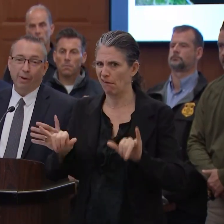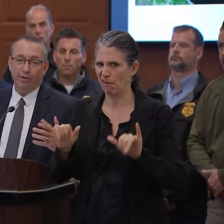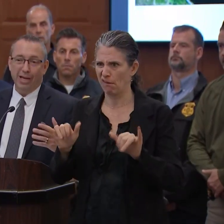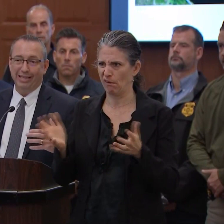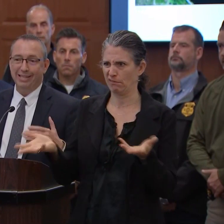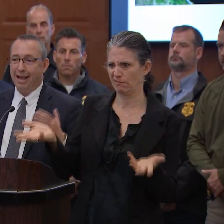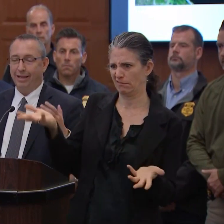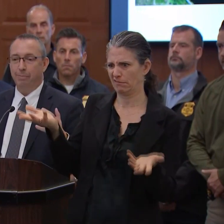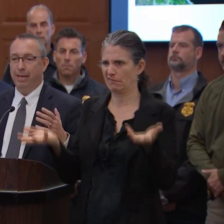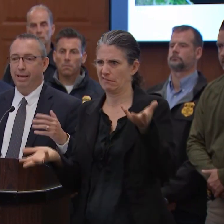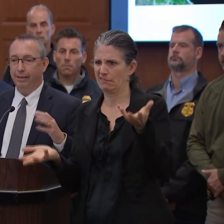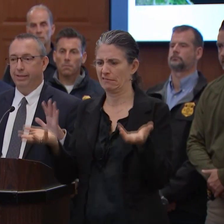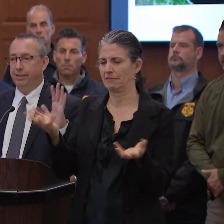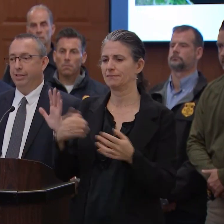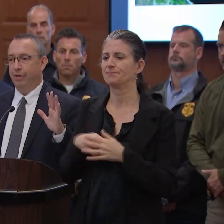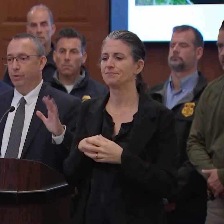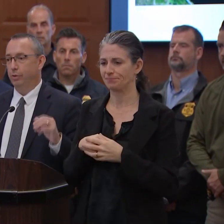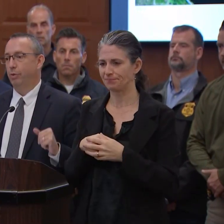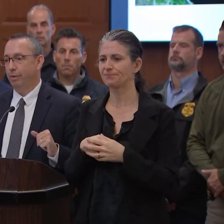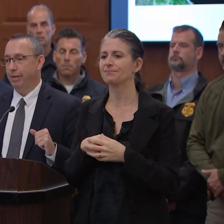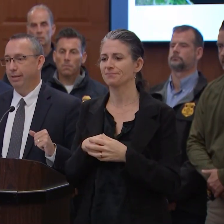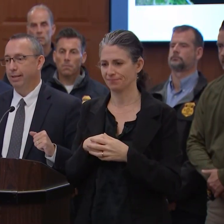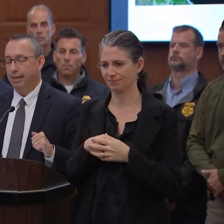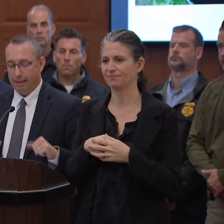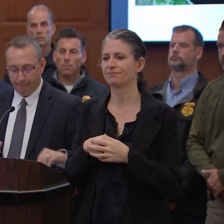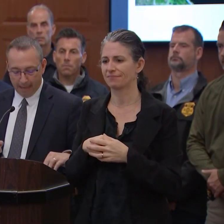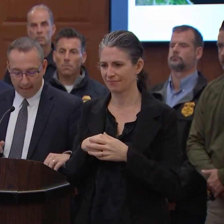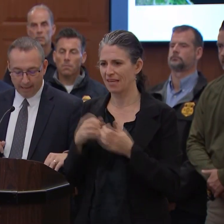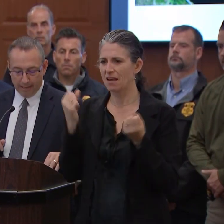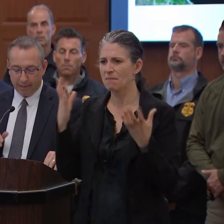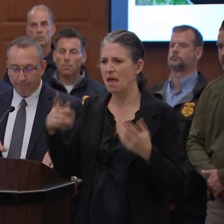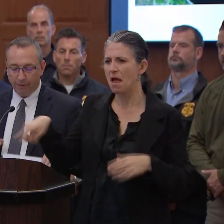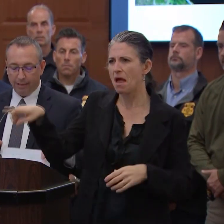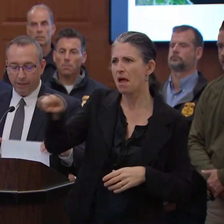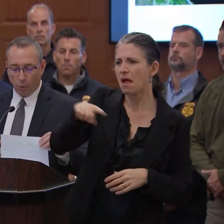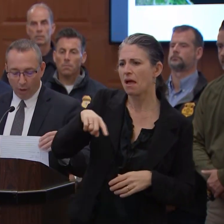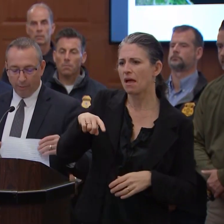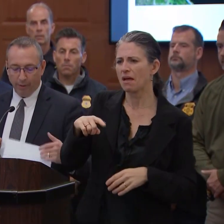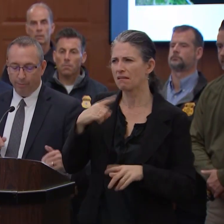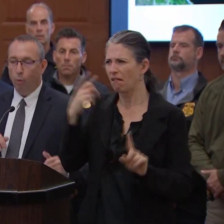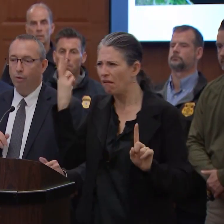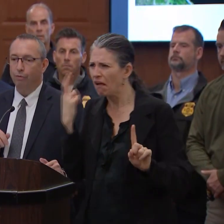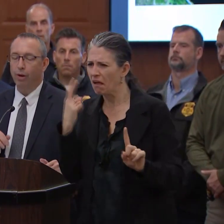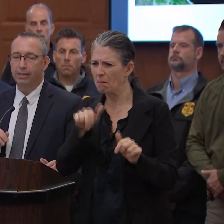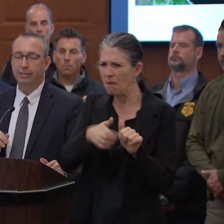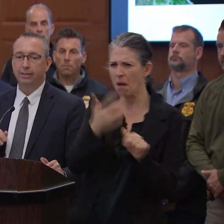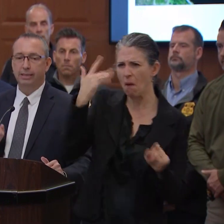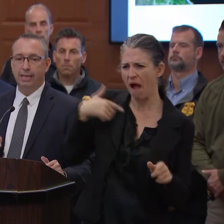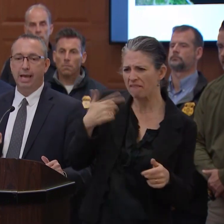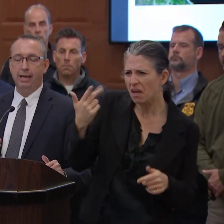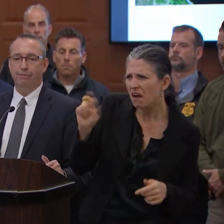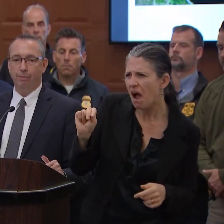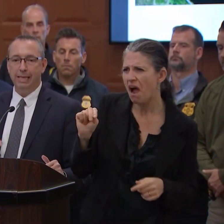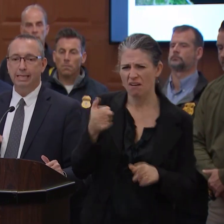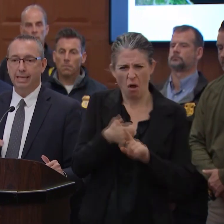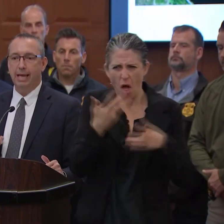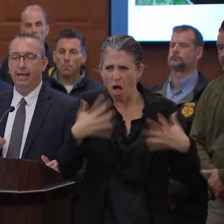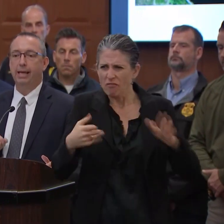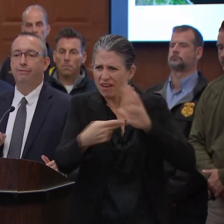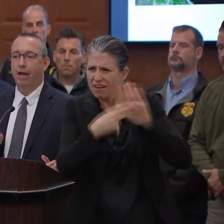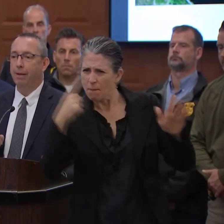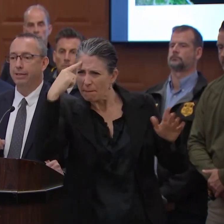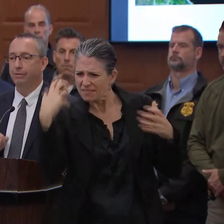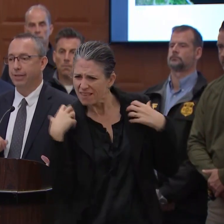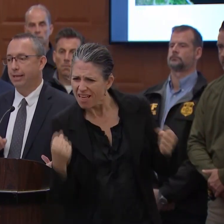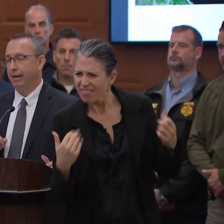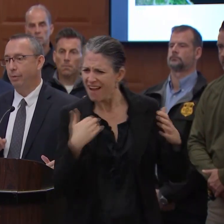the background check is not gonna ping that this individual is prohibited. And something that's incredibly important for us to say, and for me to say,